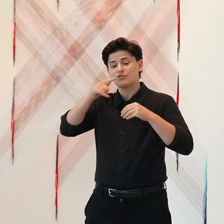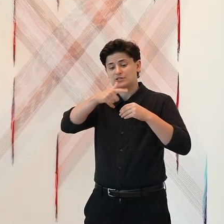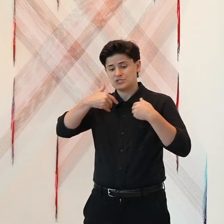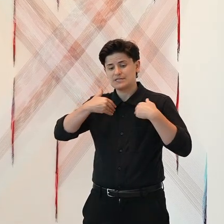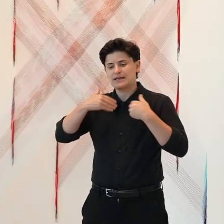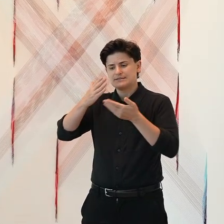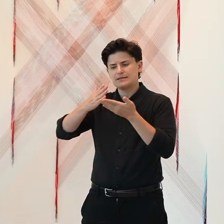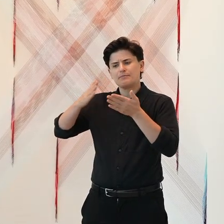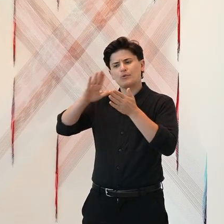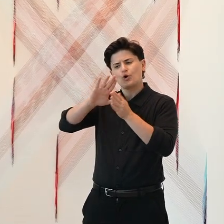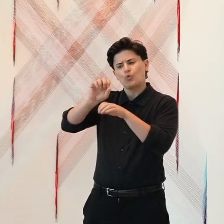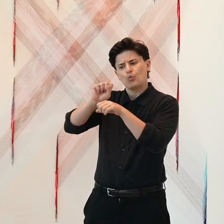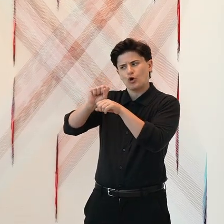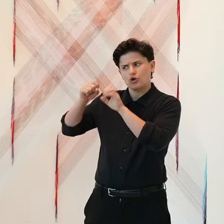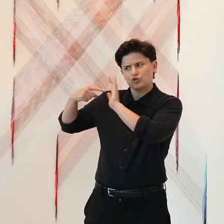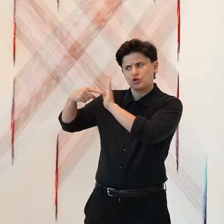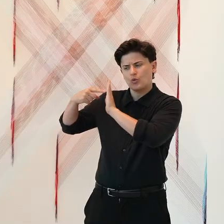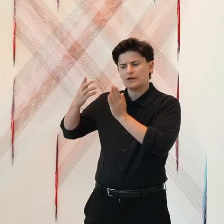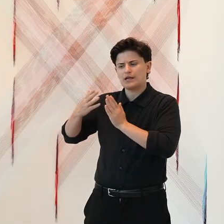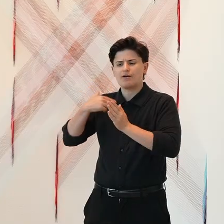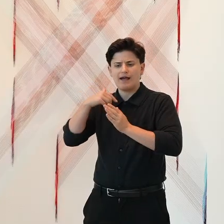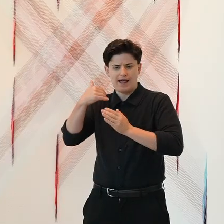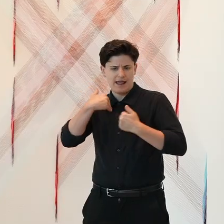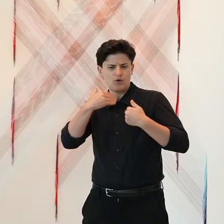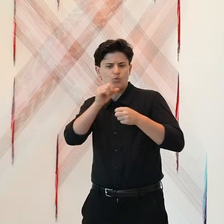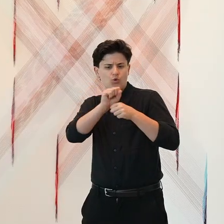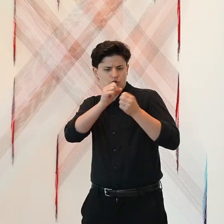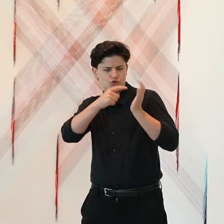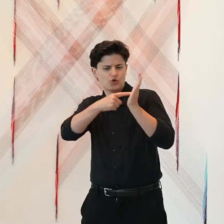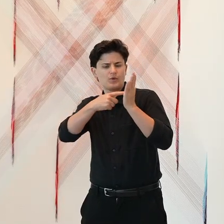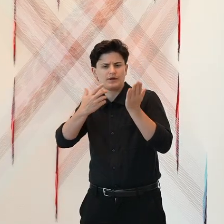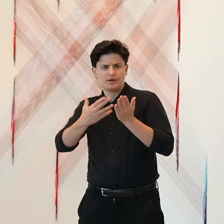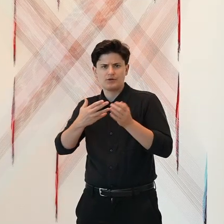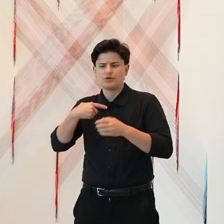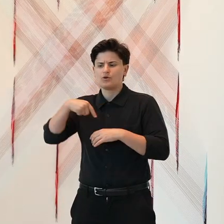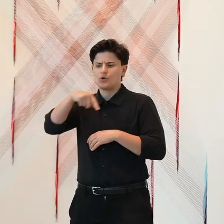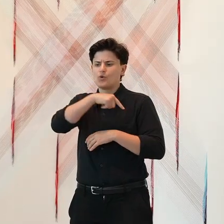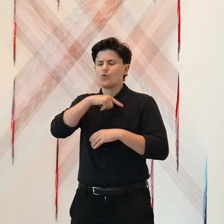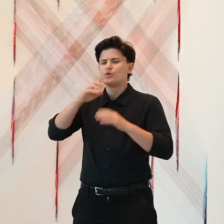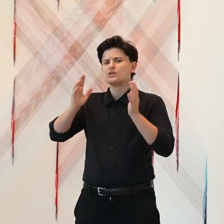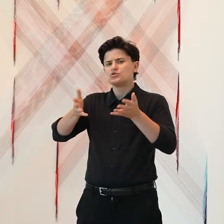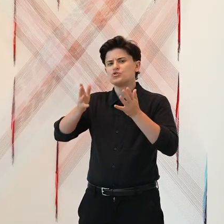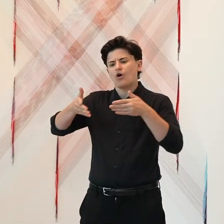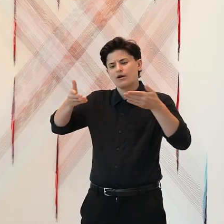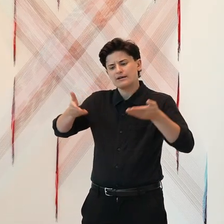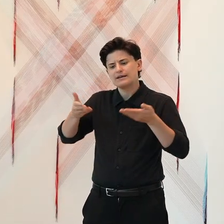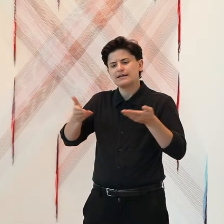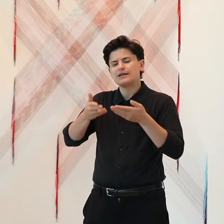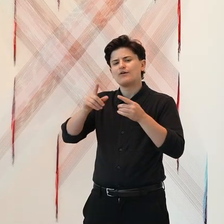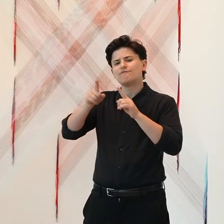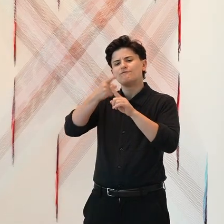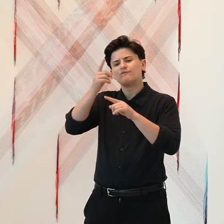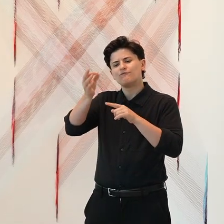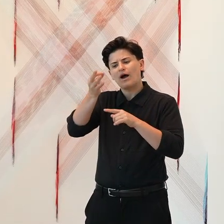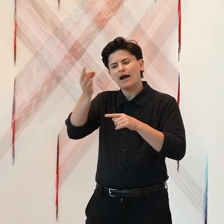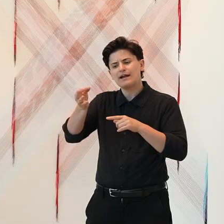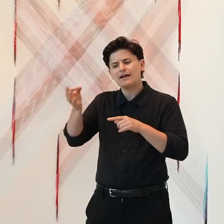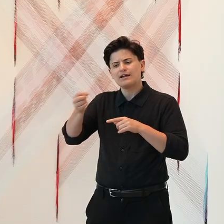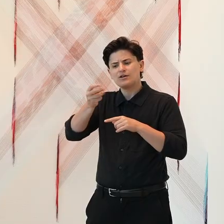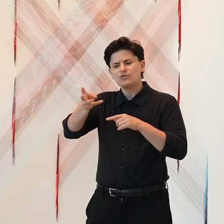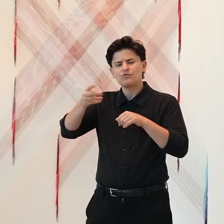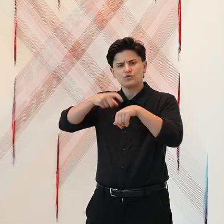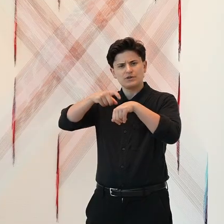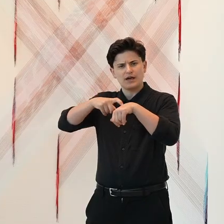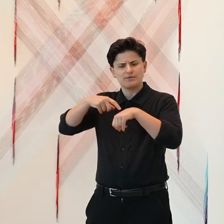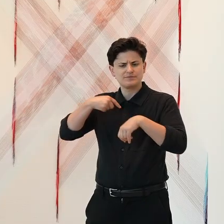kept, and we got to talking. We just ended up here together on First Friday a few times, and she goes, "Boy,